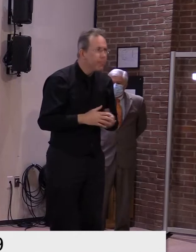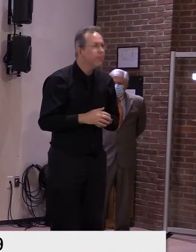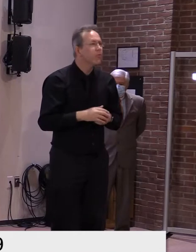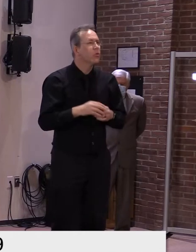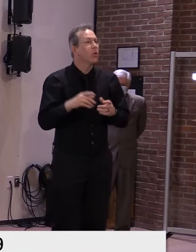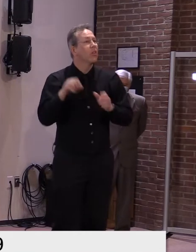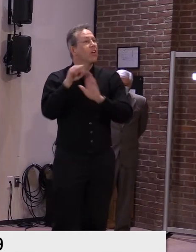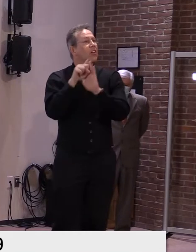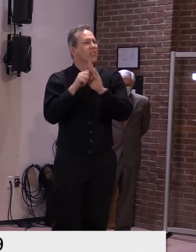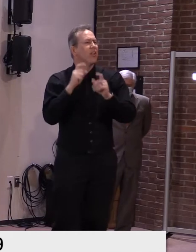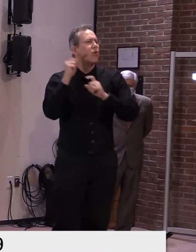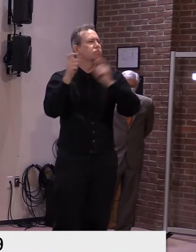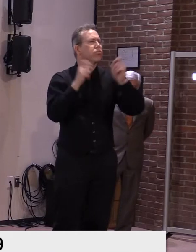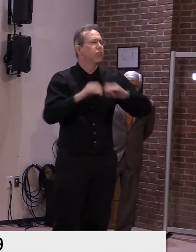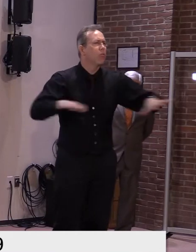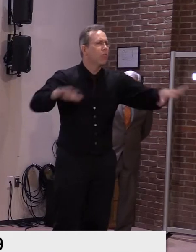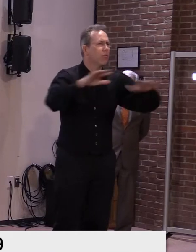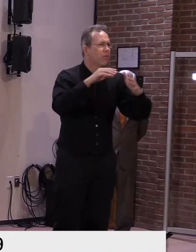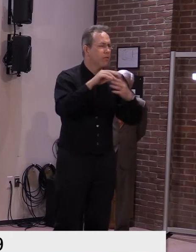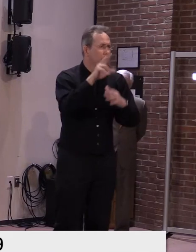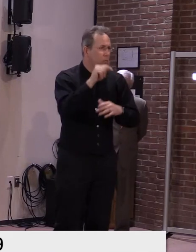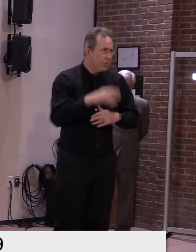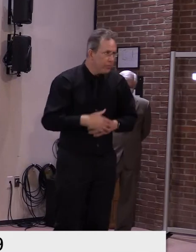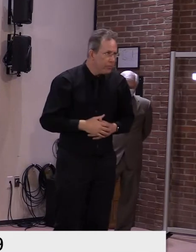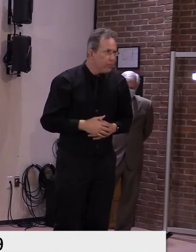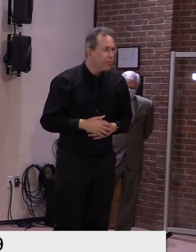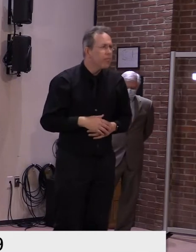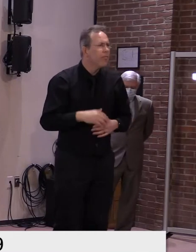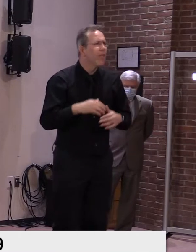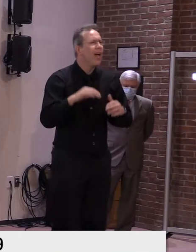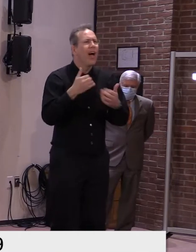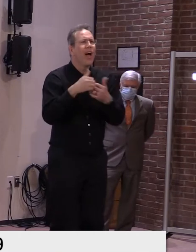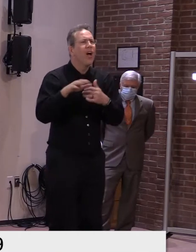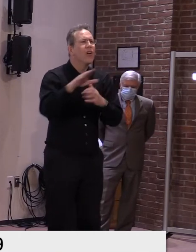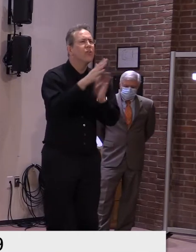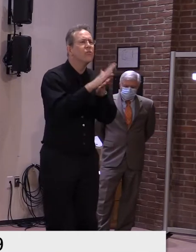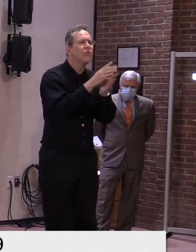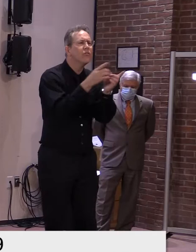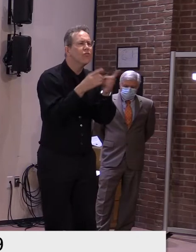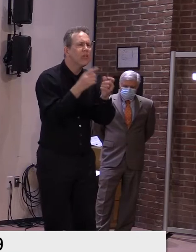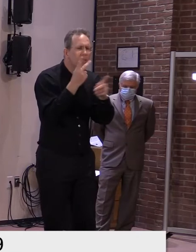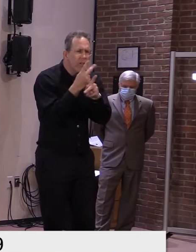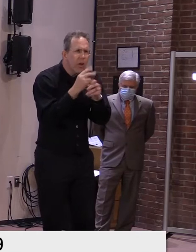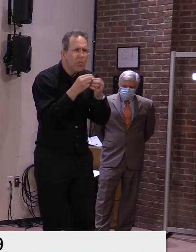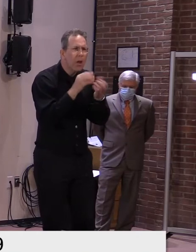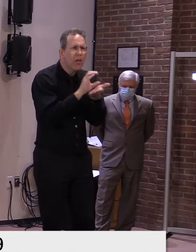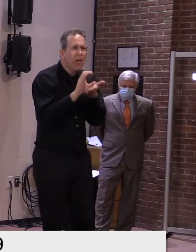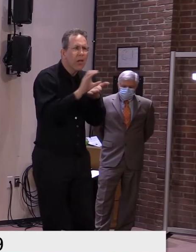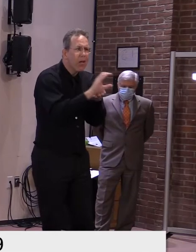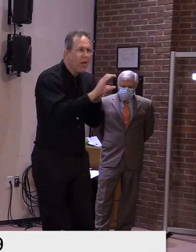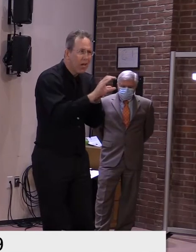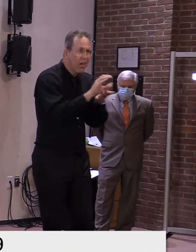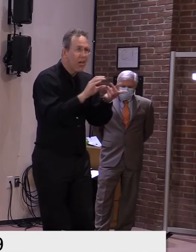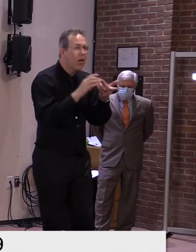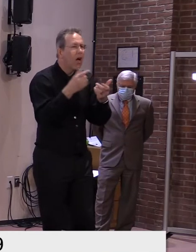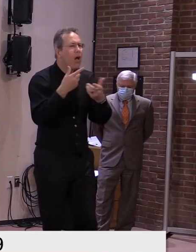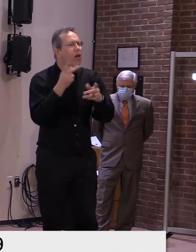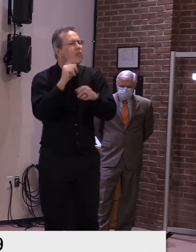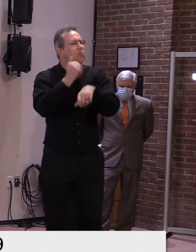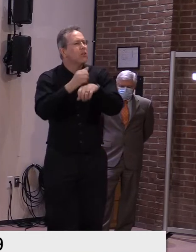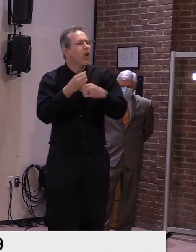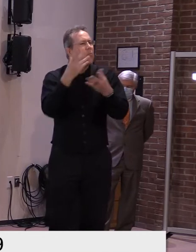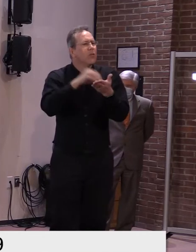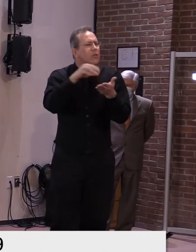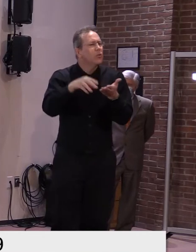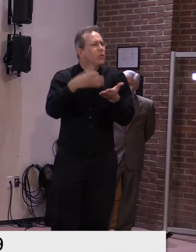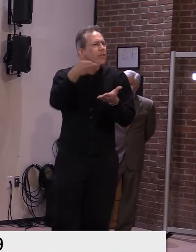school districts is allocated on a formula which takes into account the number of students and the poverty level of each district. To give you a sense of what this means in